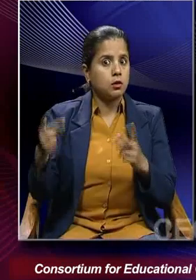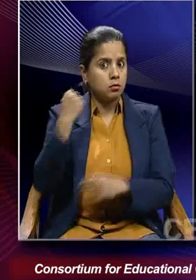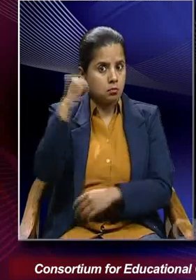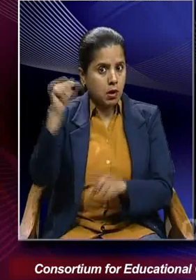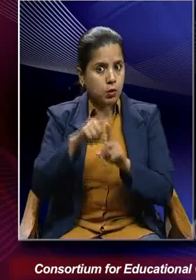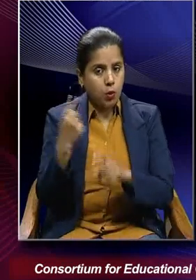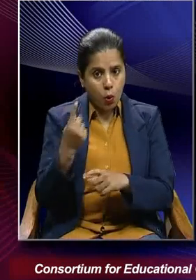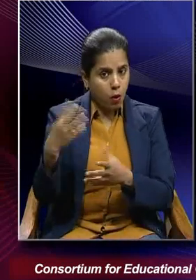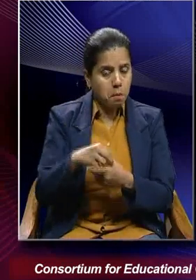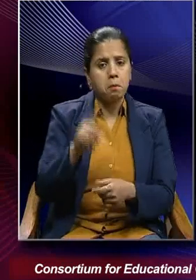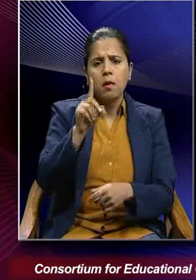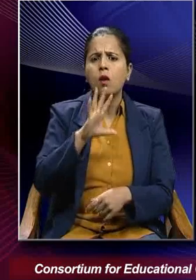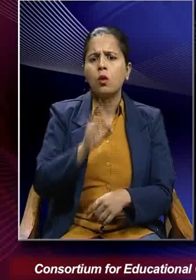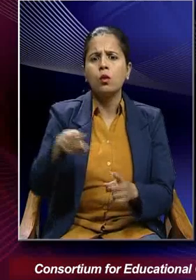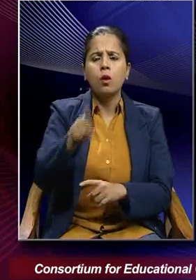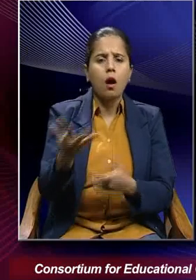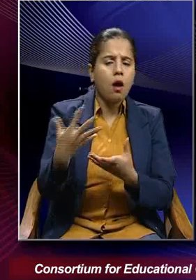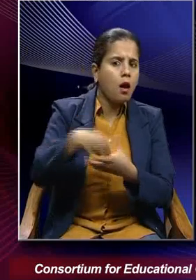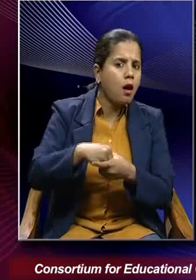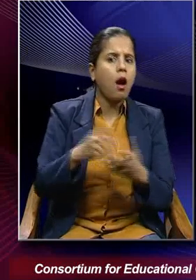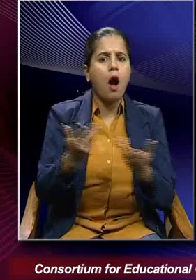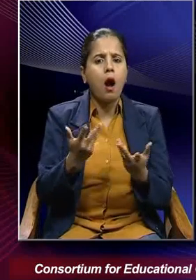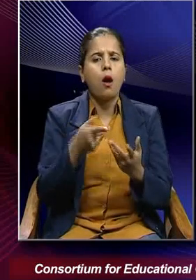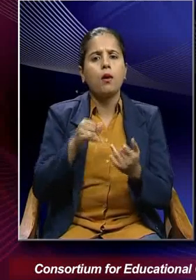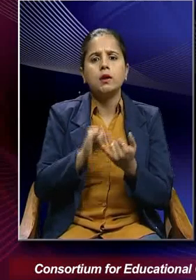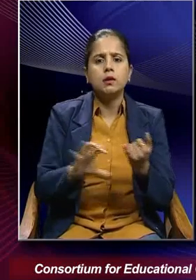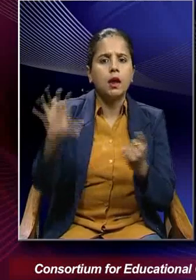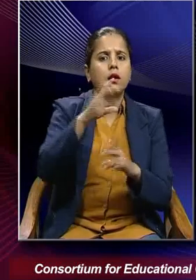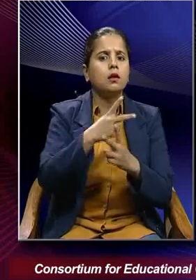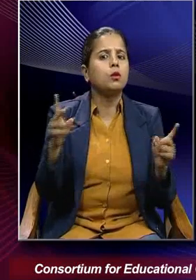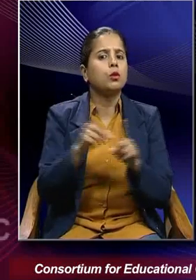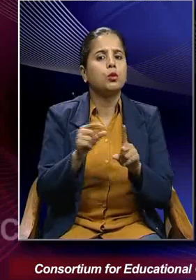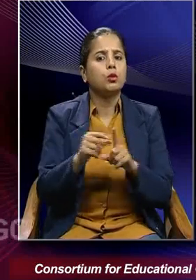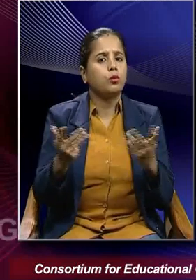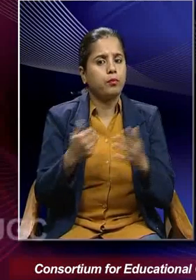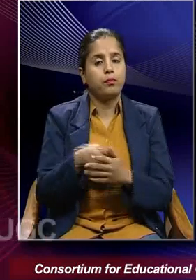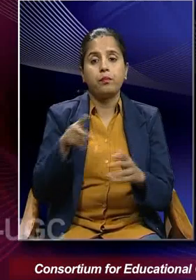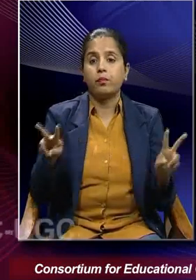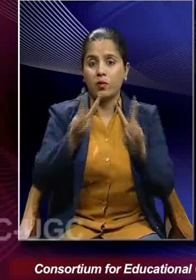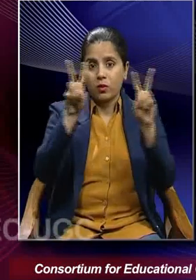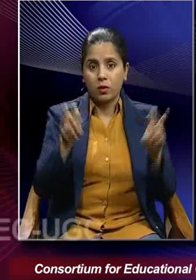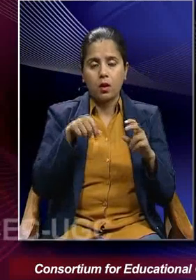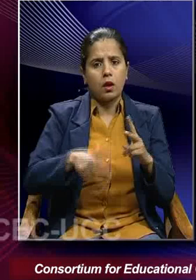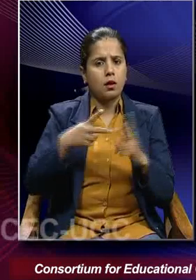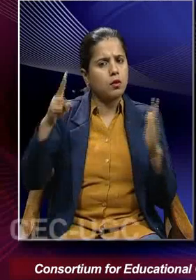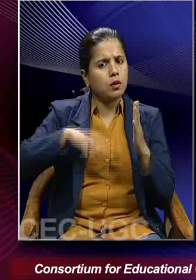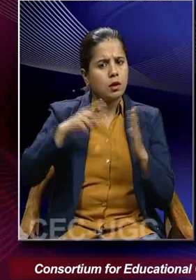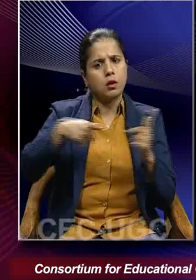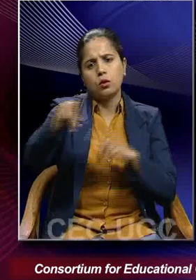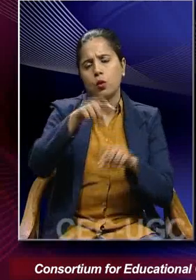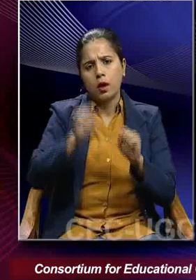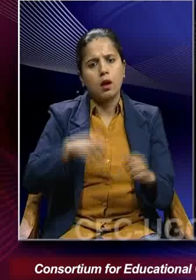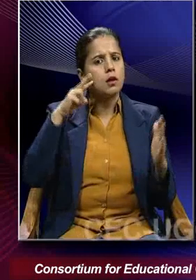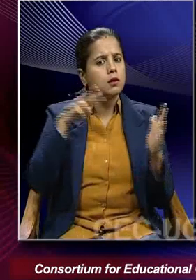same time the way he integrated the various states as well. So in the context of the readings, one can refer